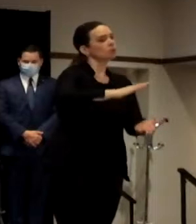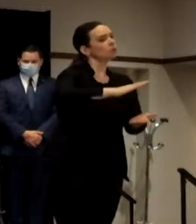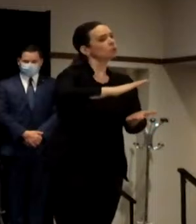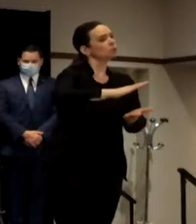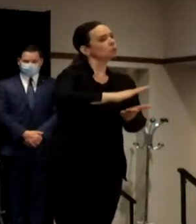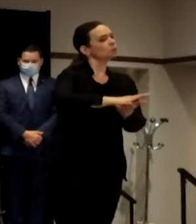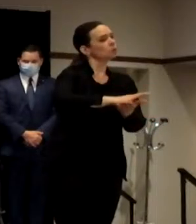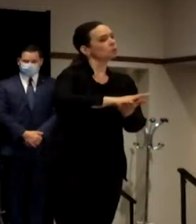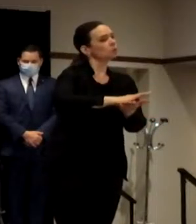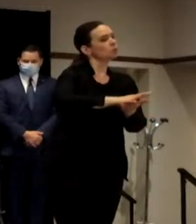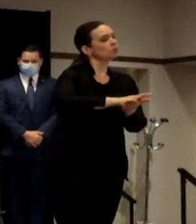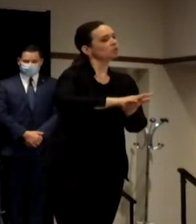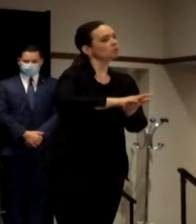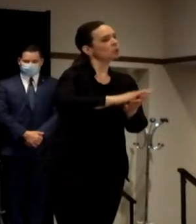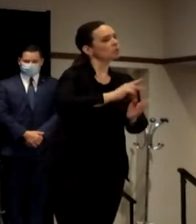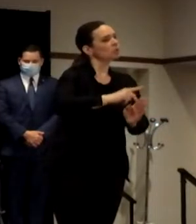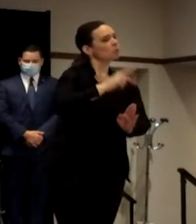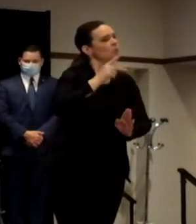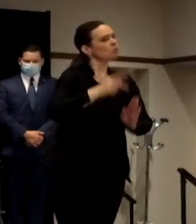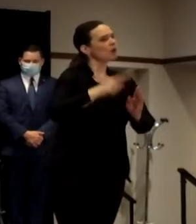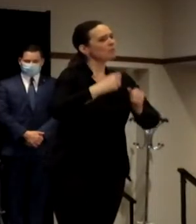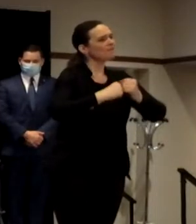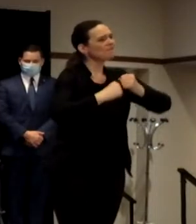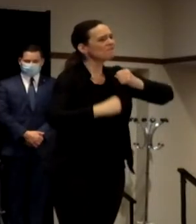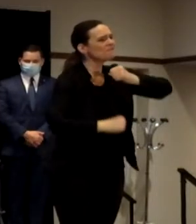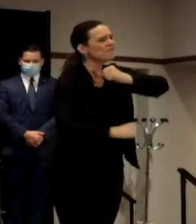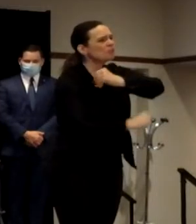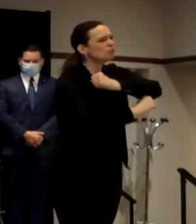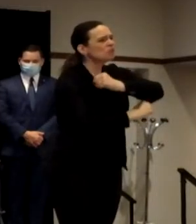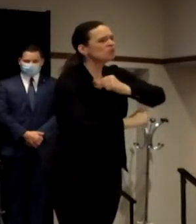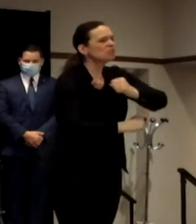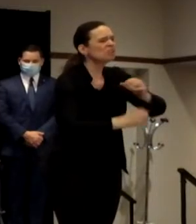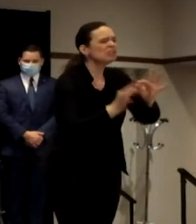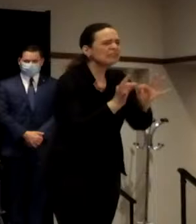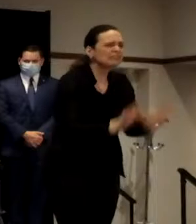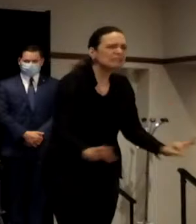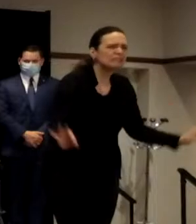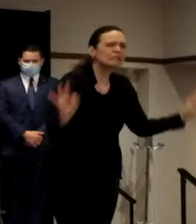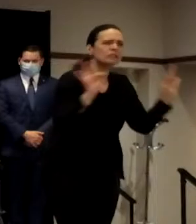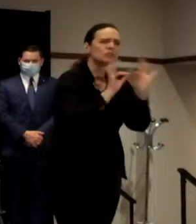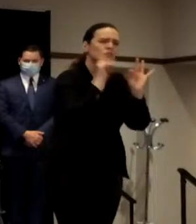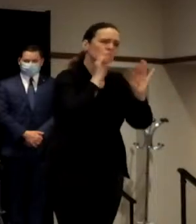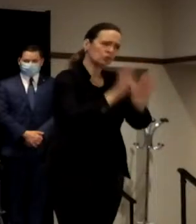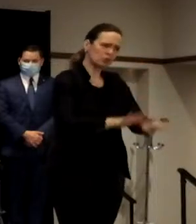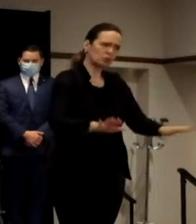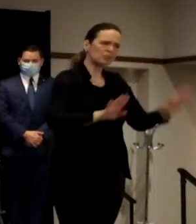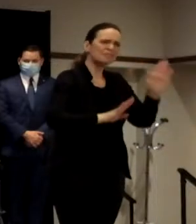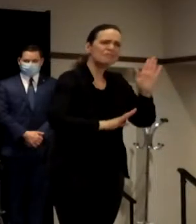fundamental to child and adolescent development and well-being, and provide our children and adolescents